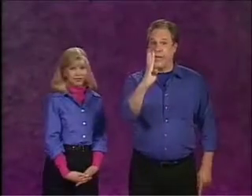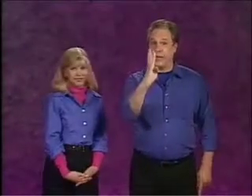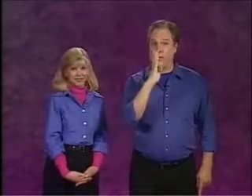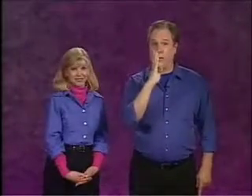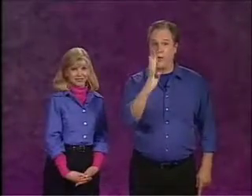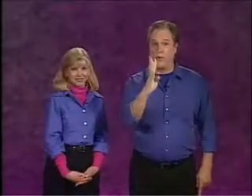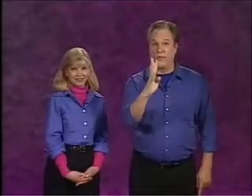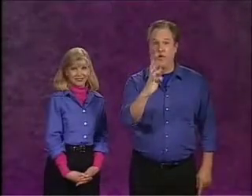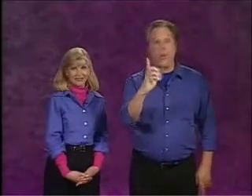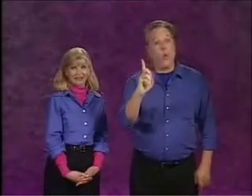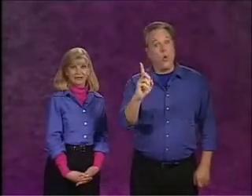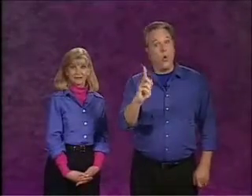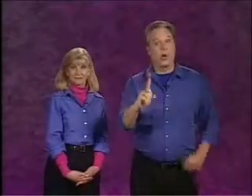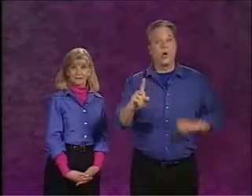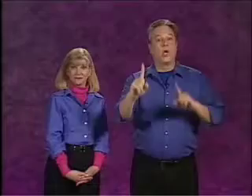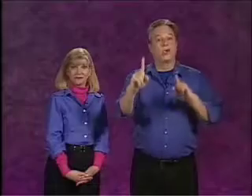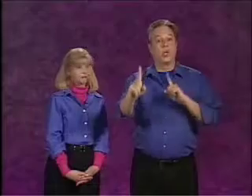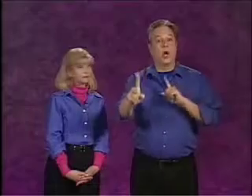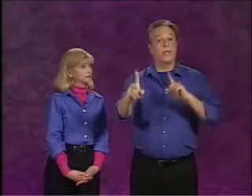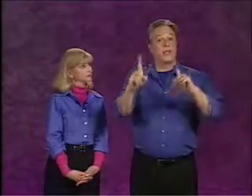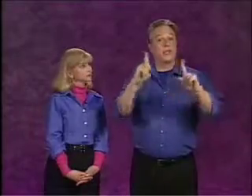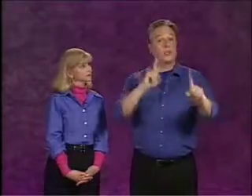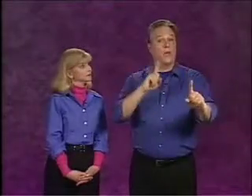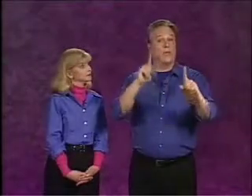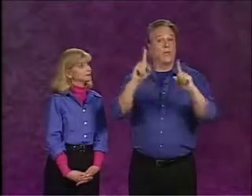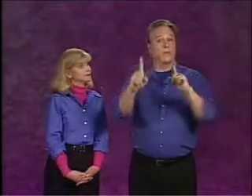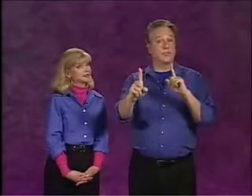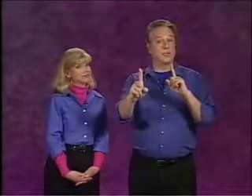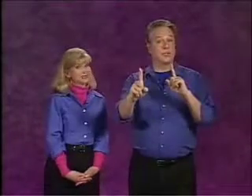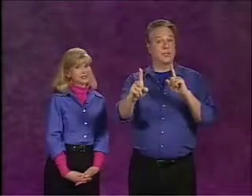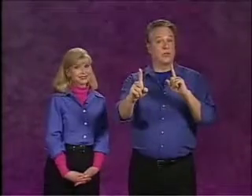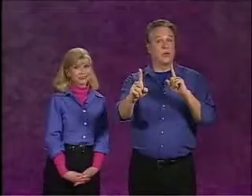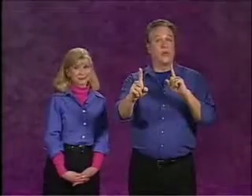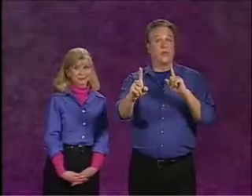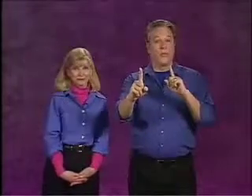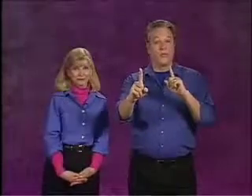your fingers to represent words in talk-related signs.